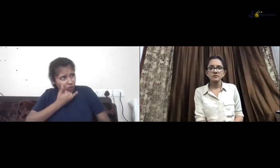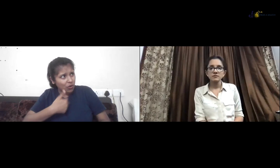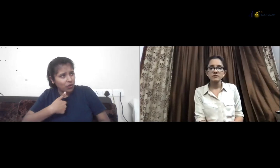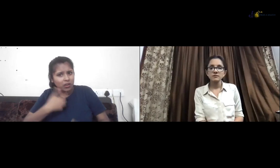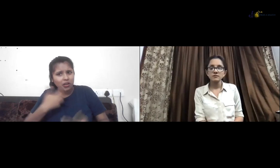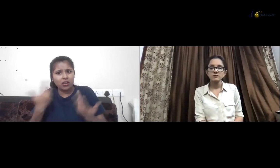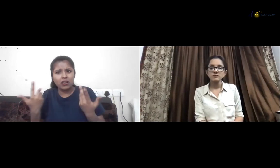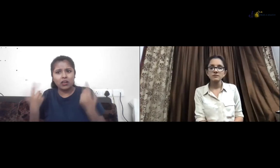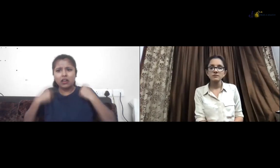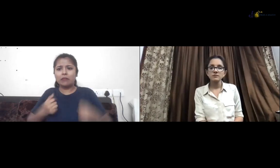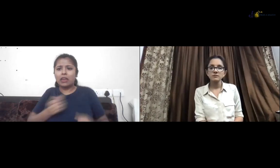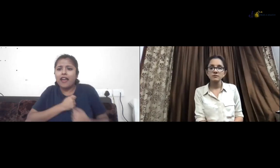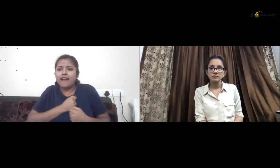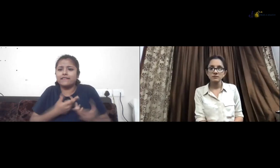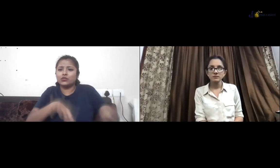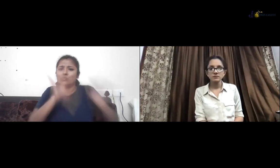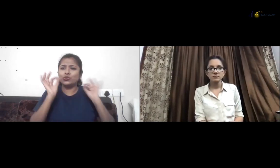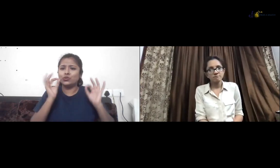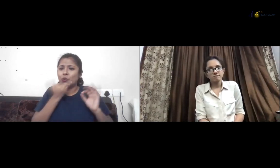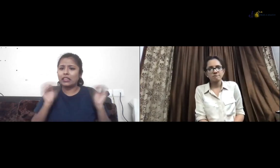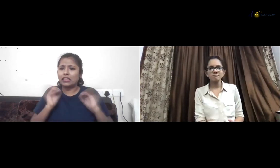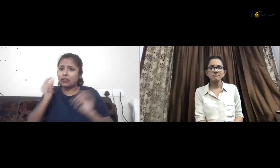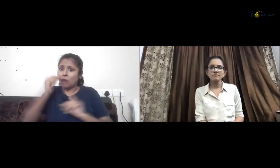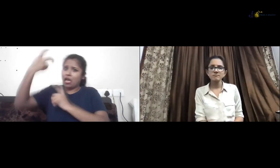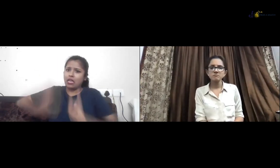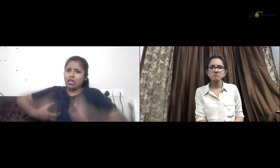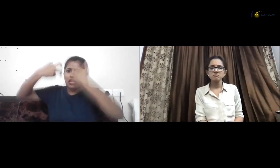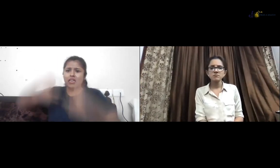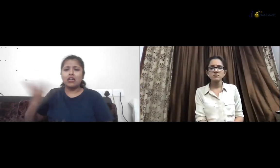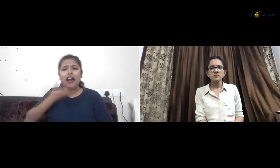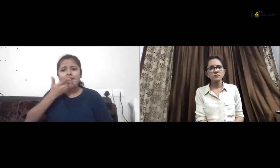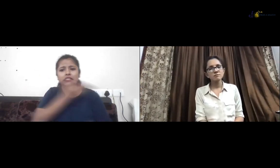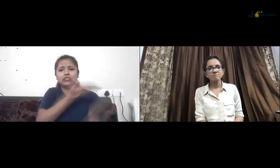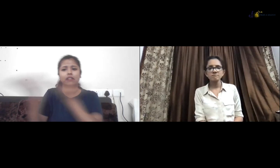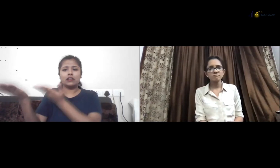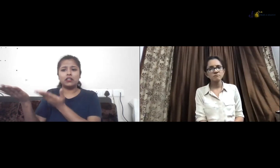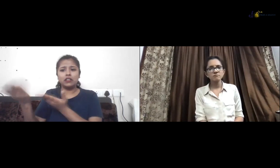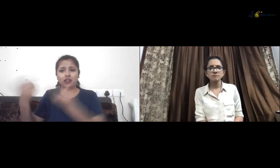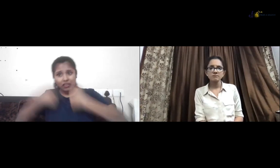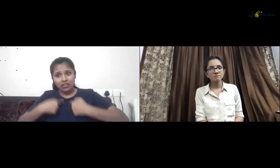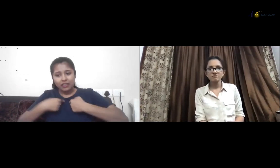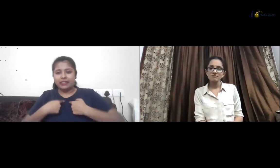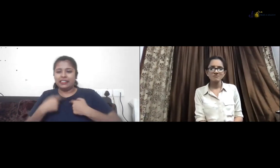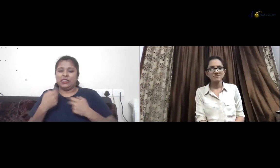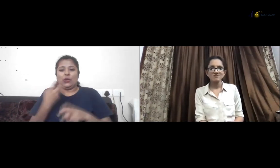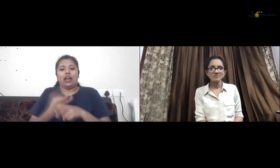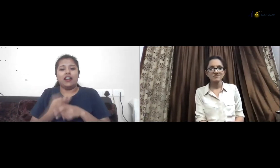reason, because that's our mistake. It's our mistake. No, it's my love. It's my decisions. We